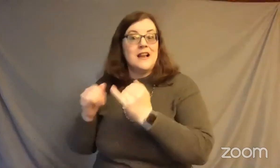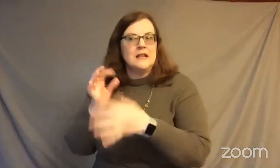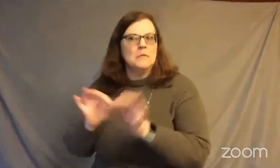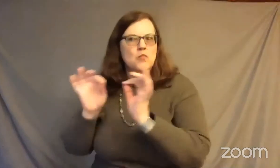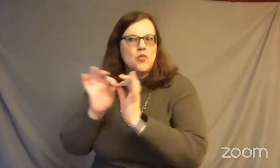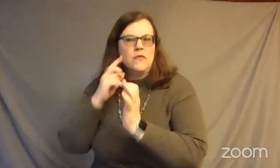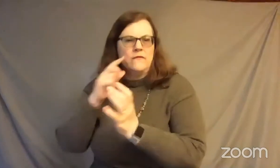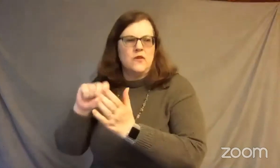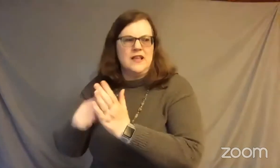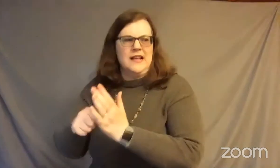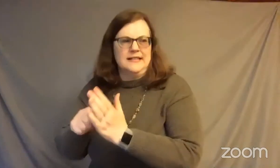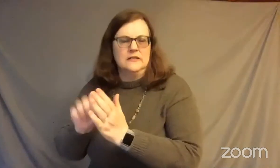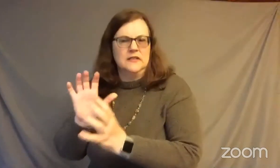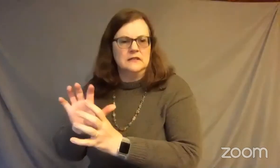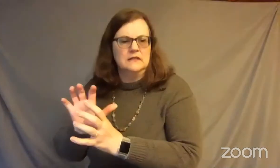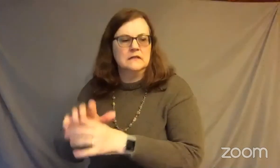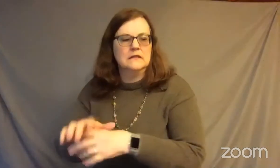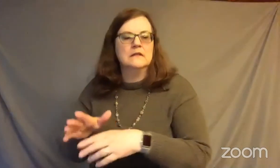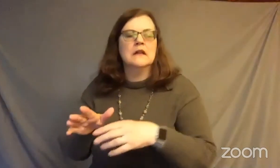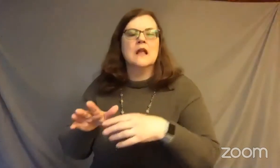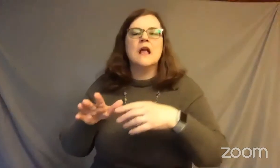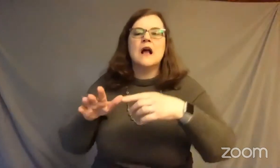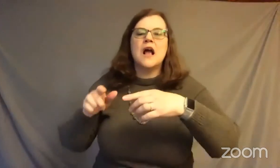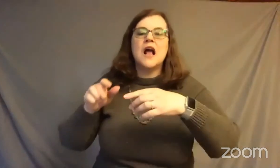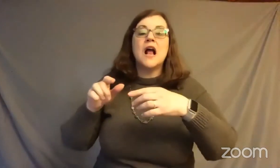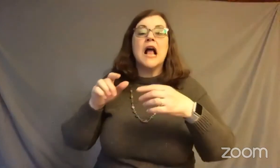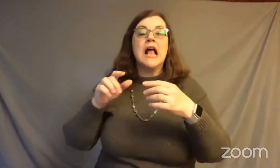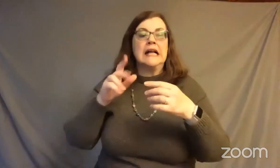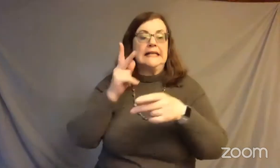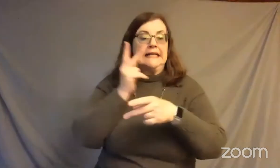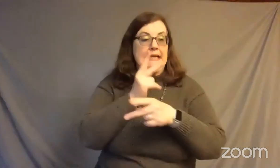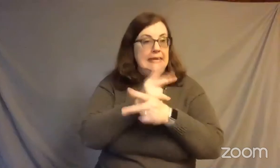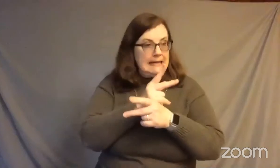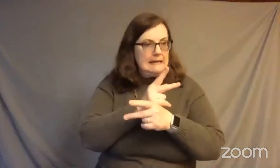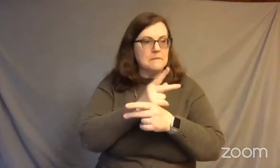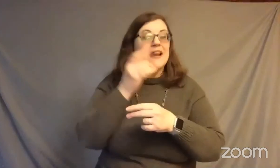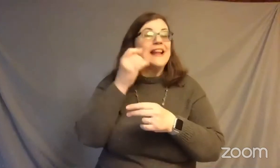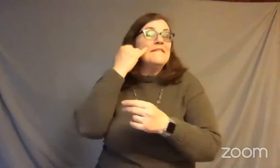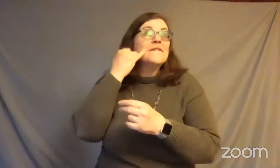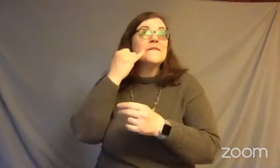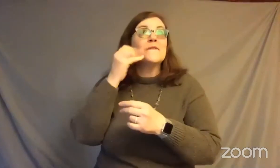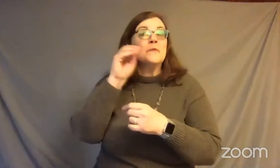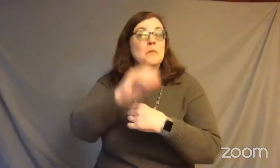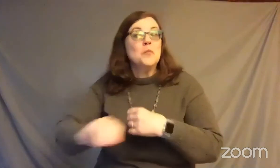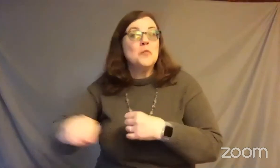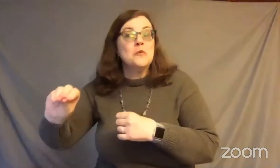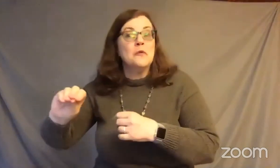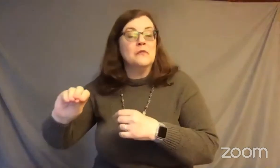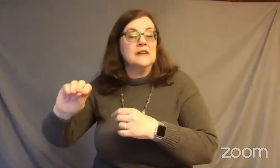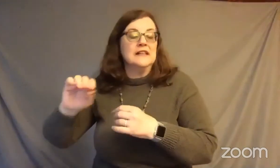this might mean for processing is it's known that the terminal position is used for